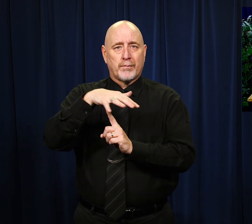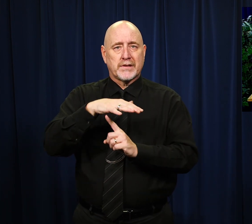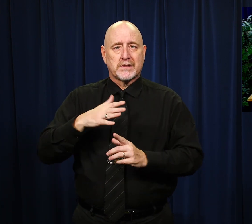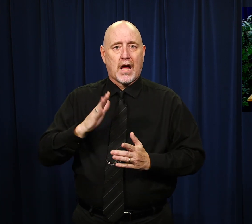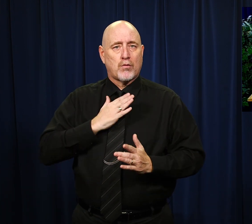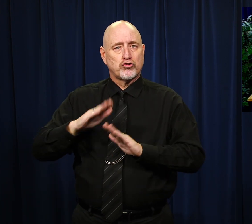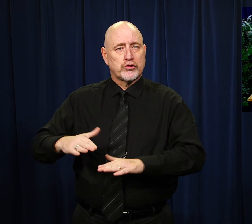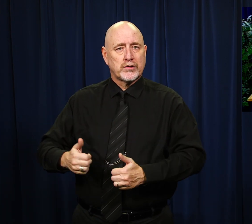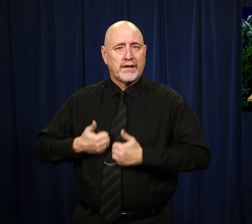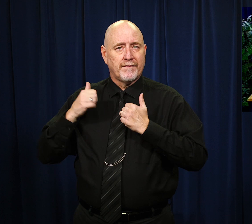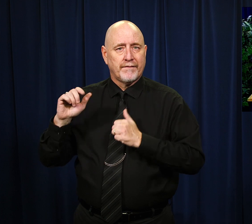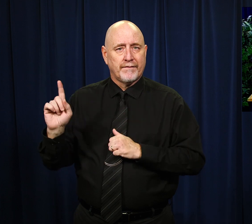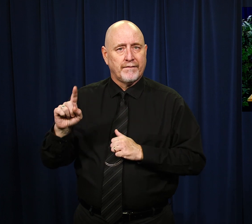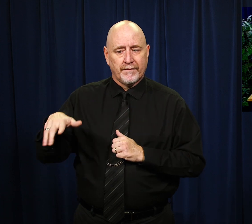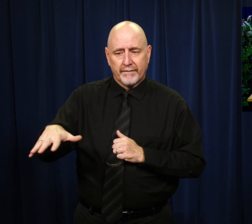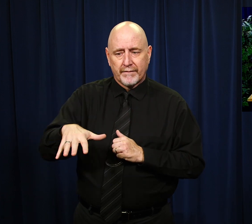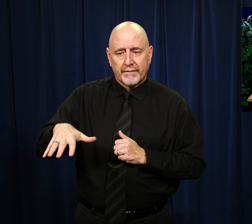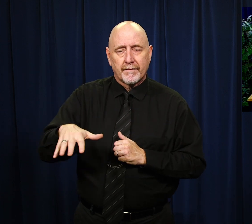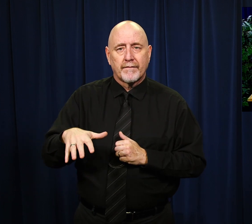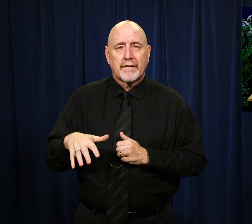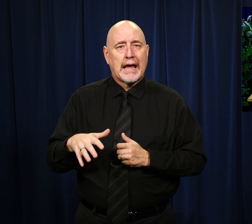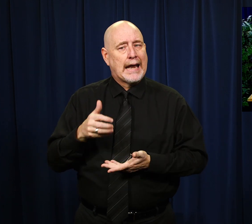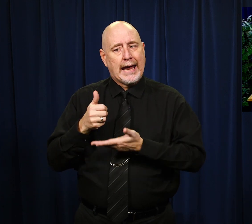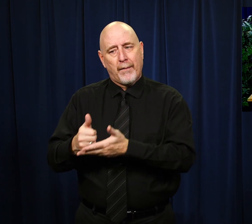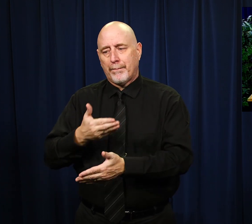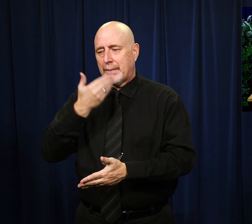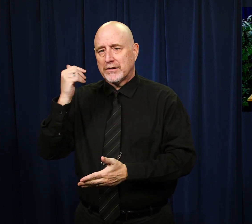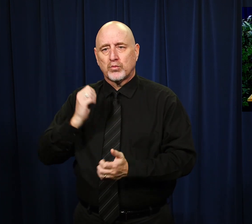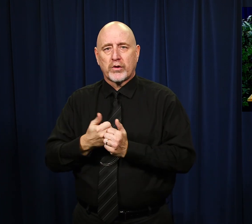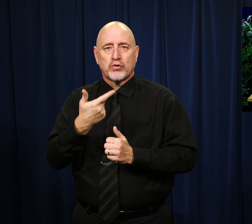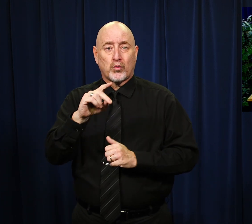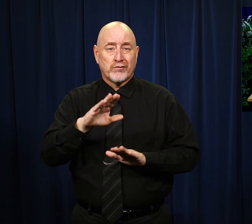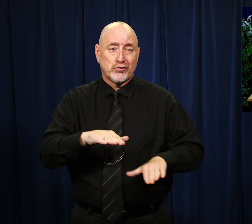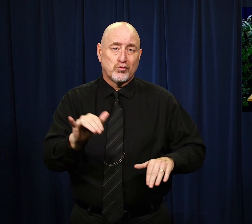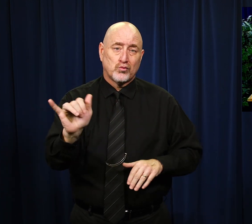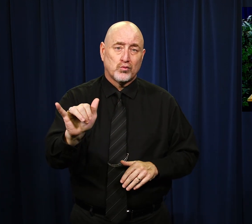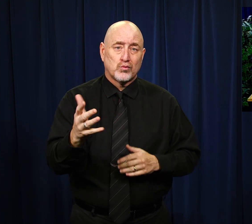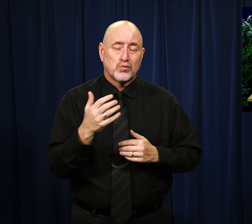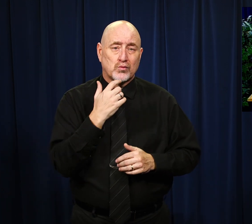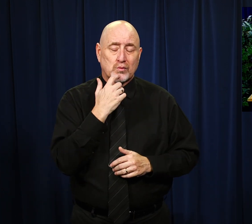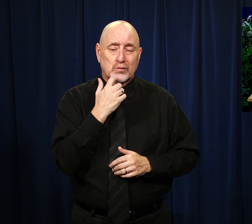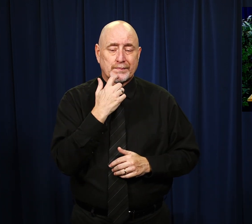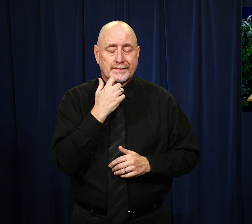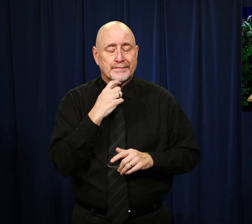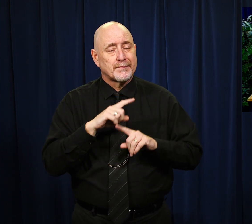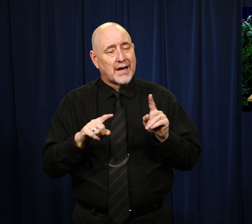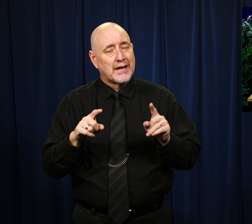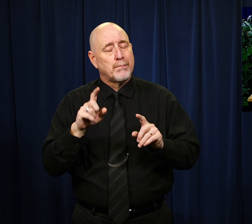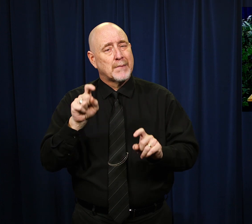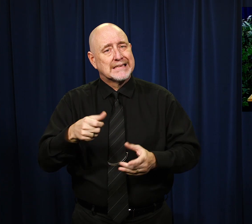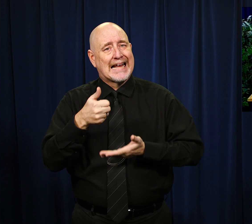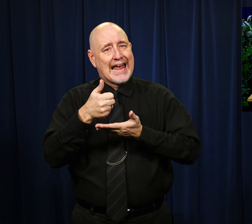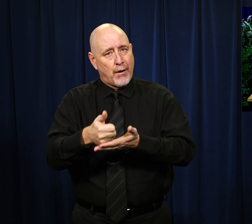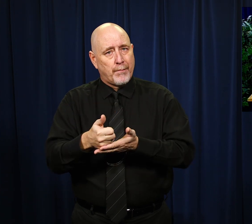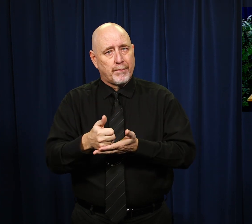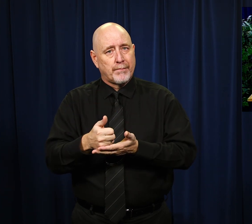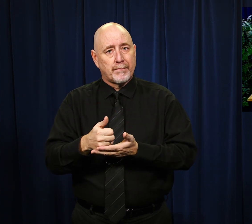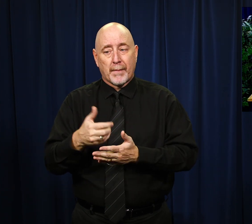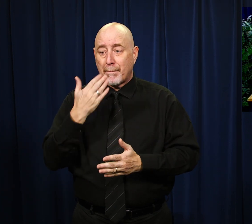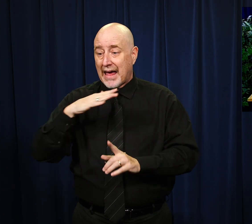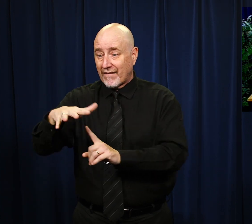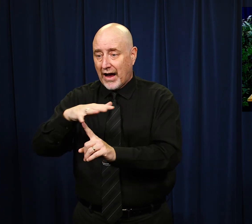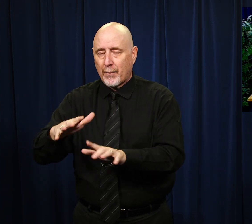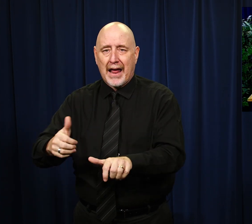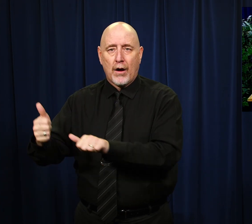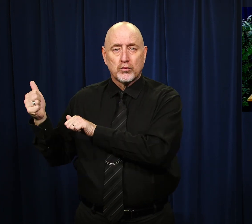children in and help as much as we can with our grandchildren. But we need to help get them out of those